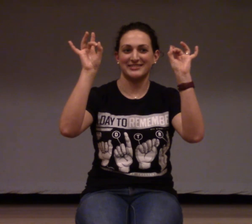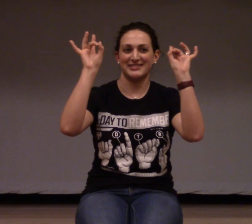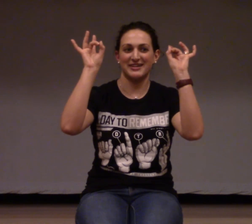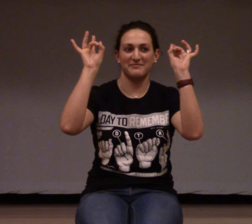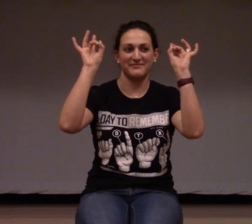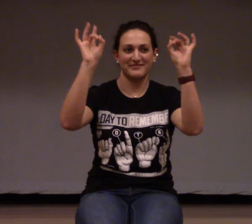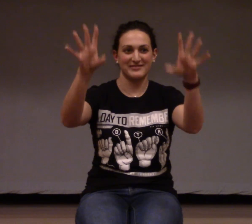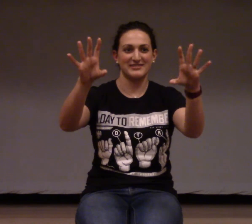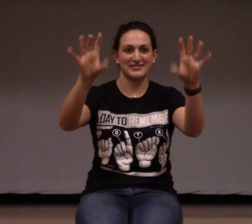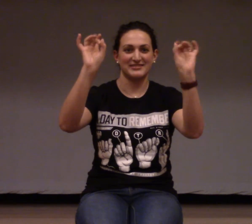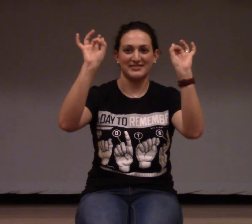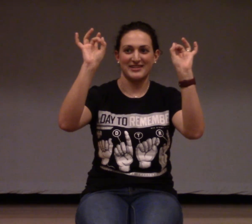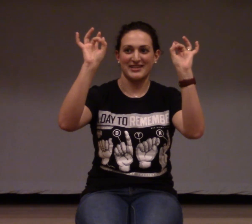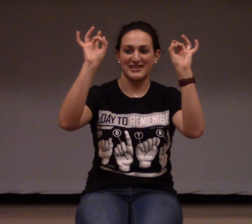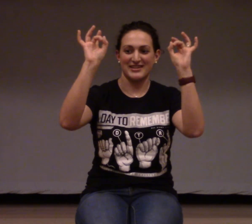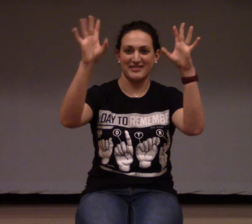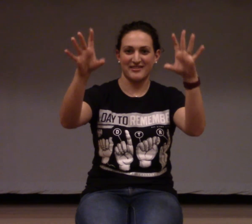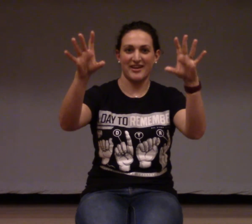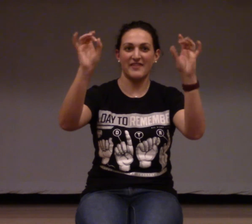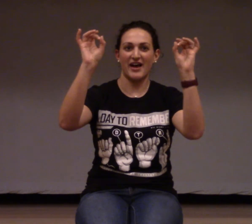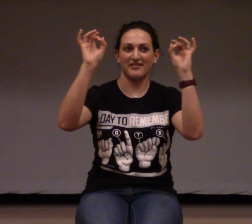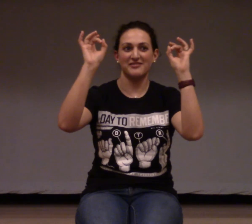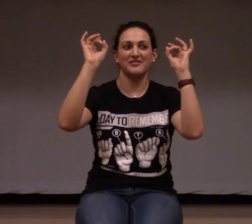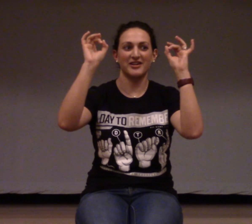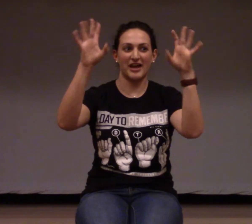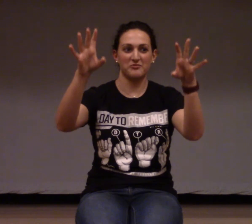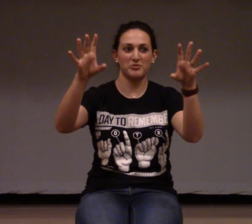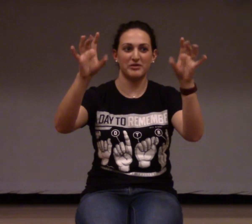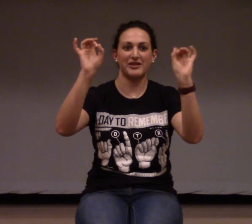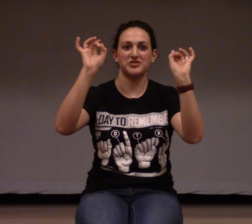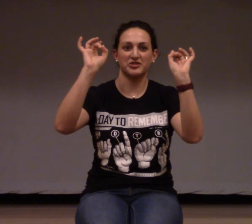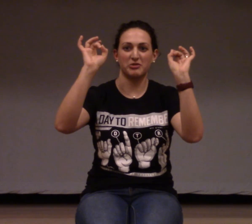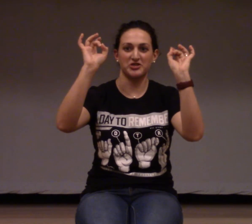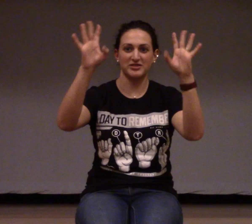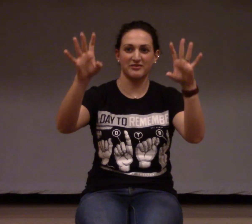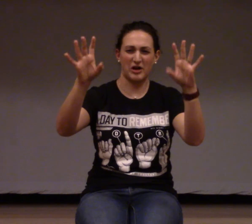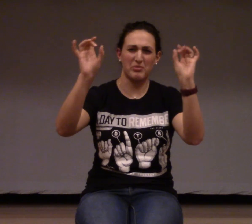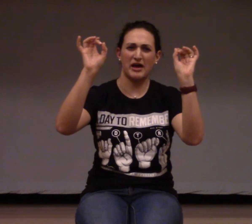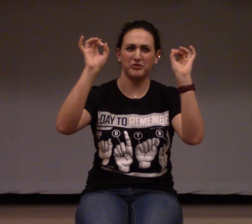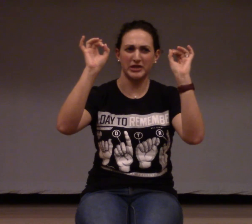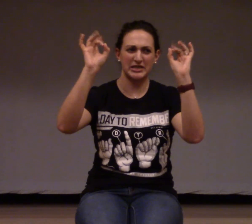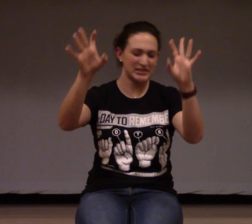Yep. And that, again, will be facial expressions of how bad it really is.